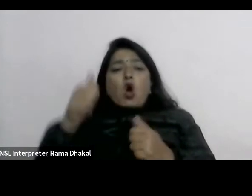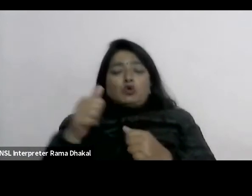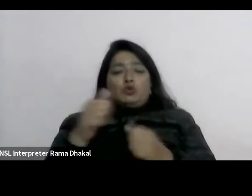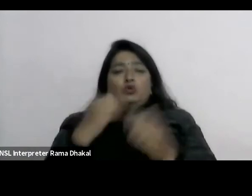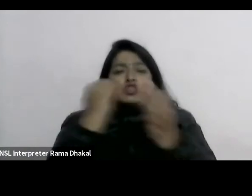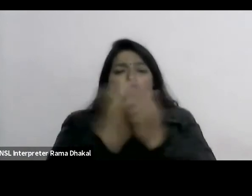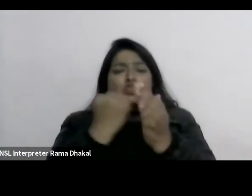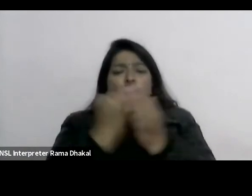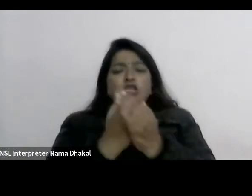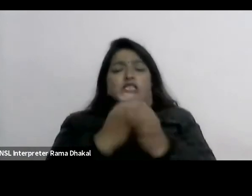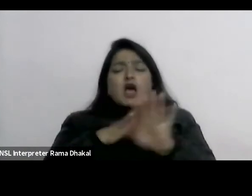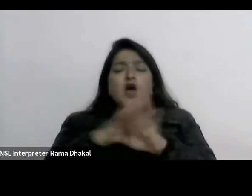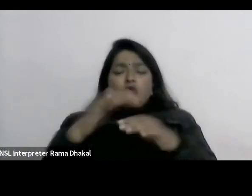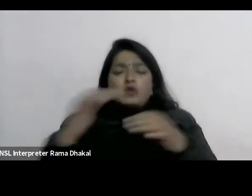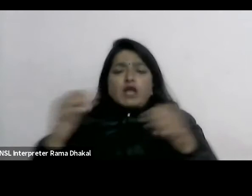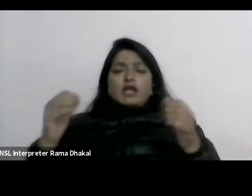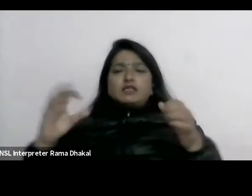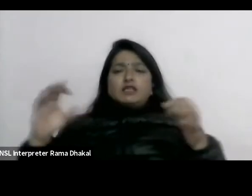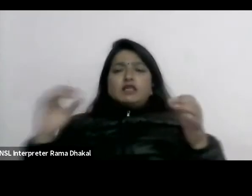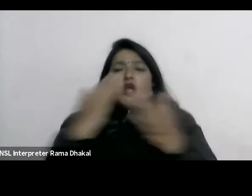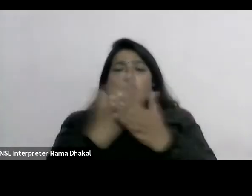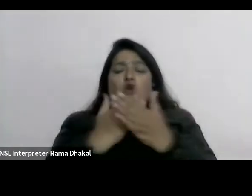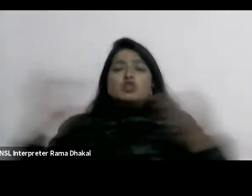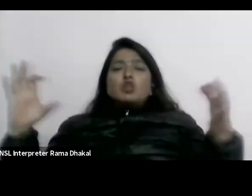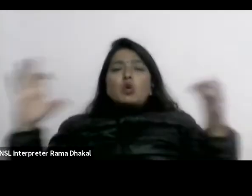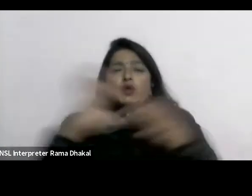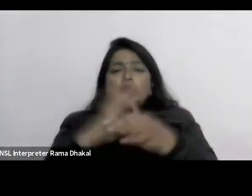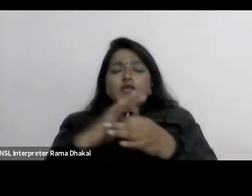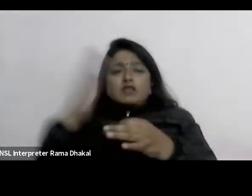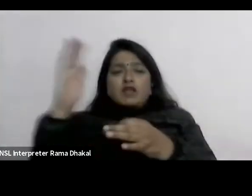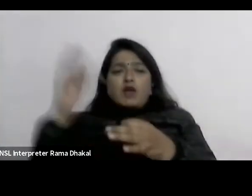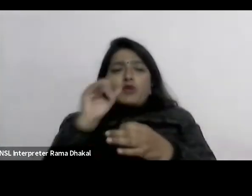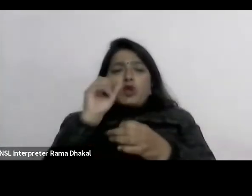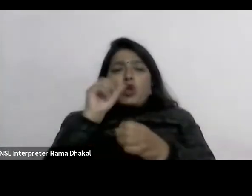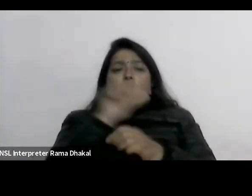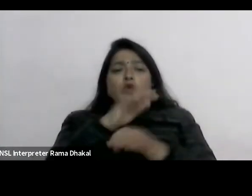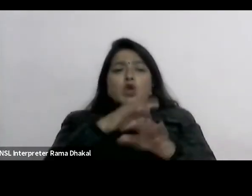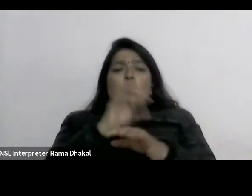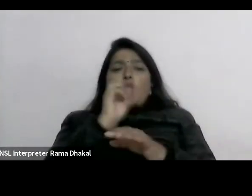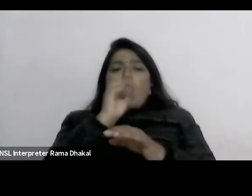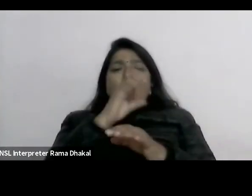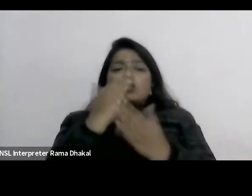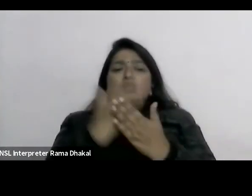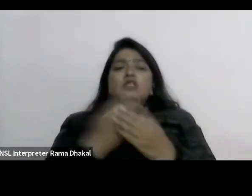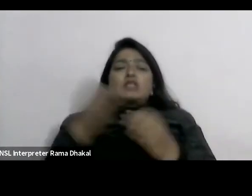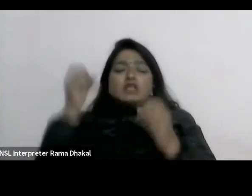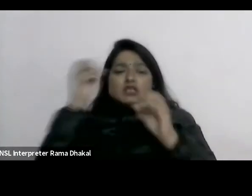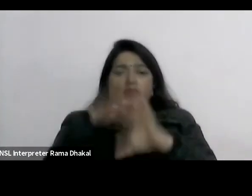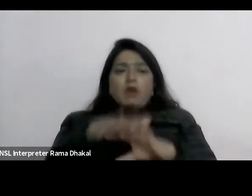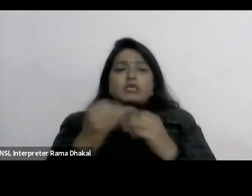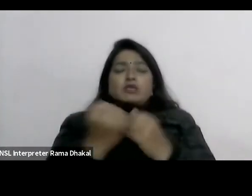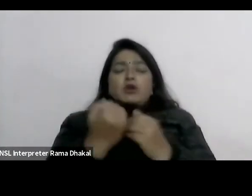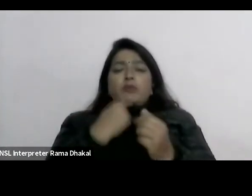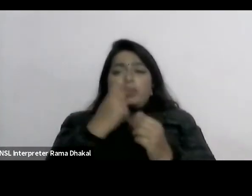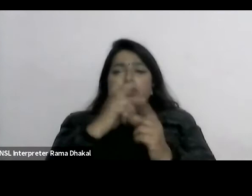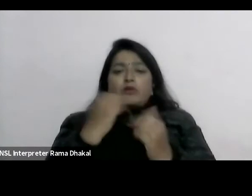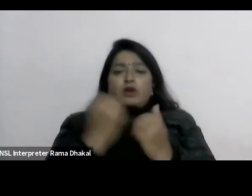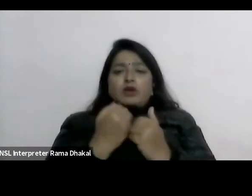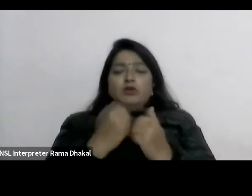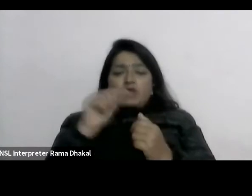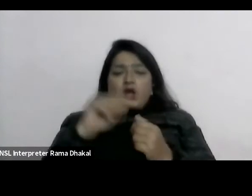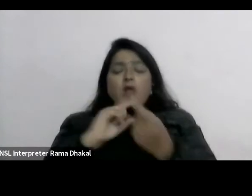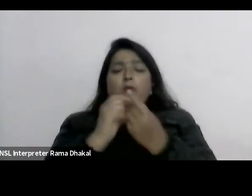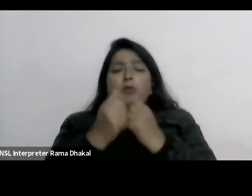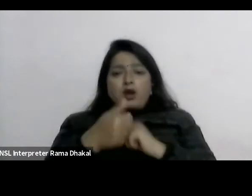who are so active in the movement. I mean, so let me begin by saying that. I was just recently